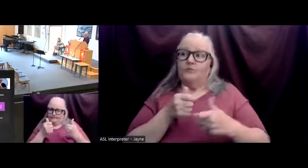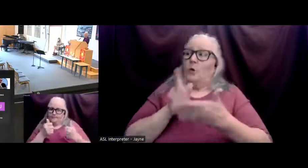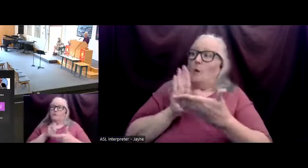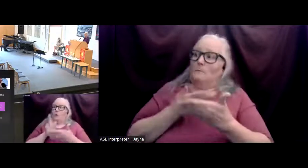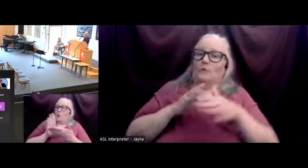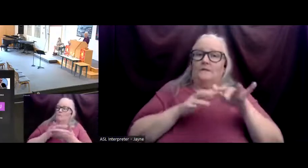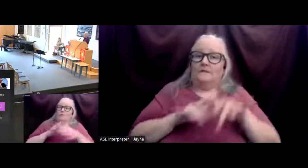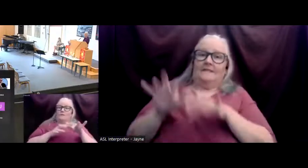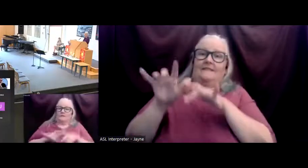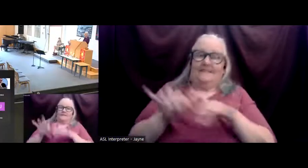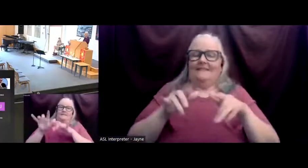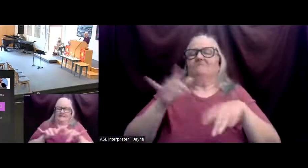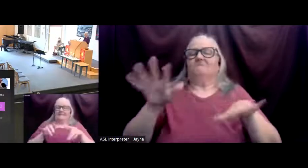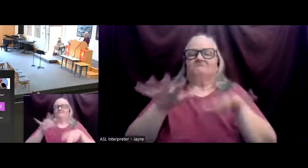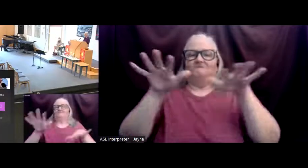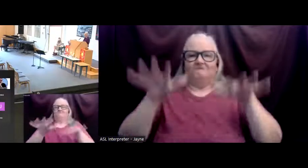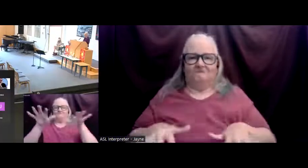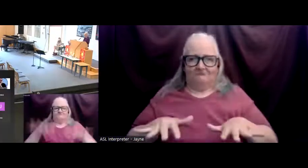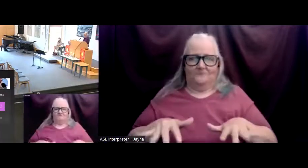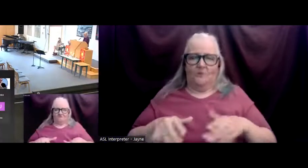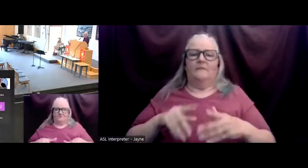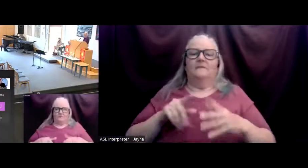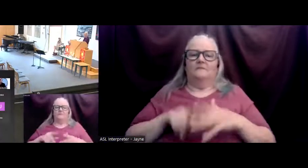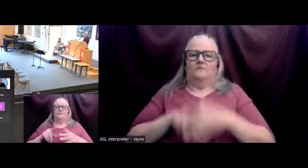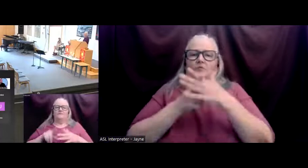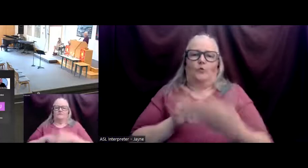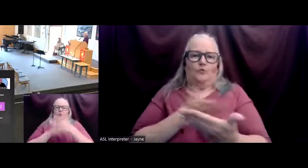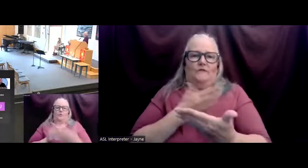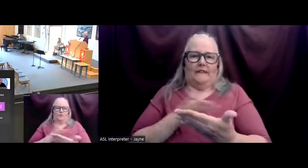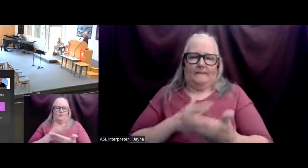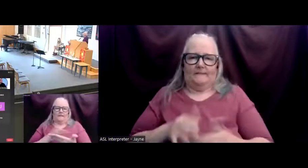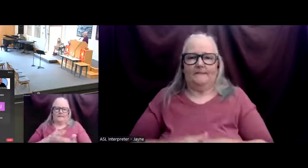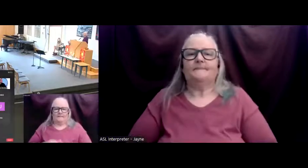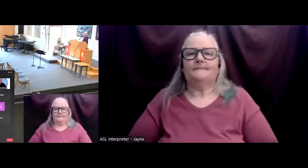to go back to your seat and sing It's a Gift to Be Simple.